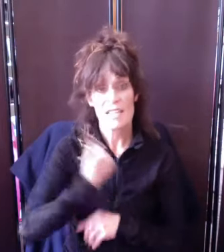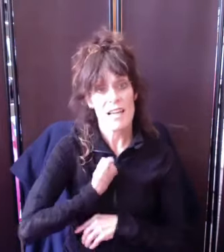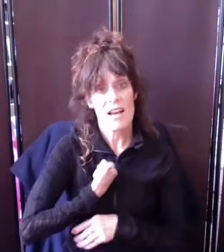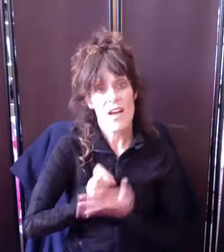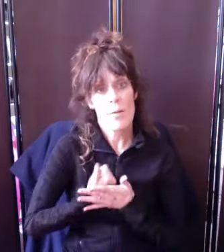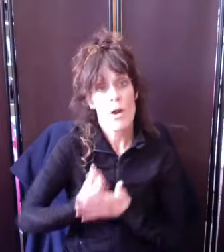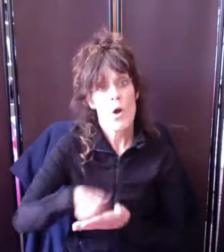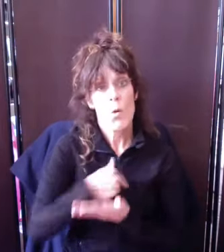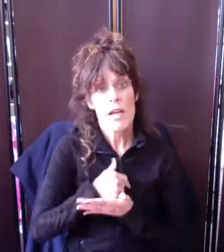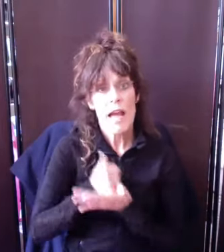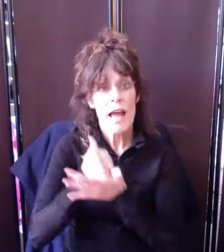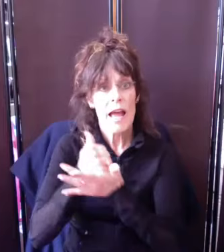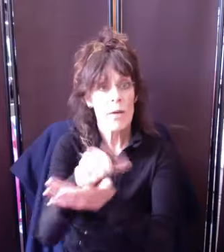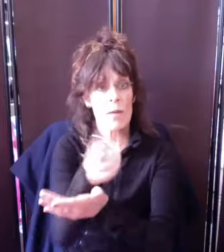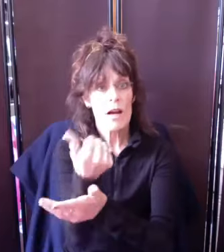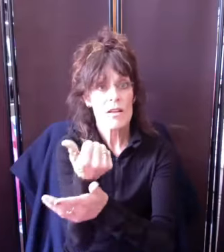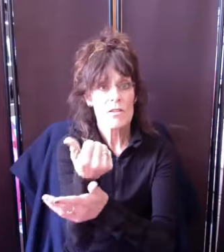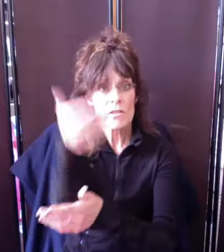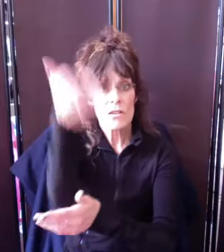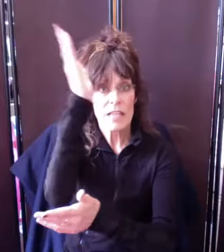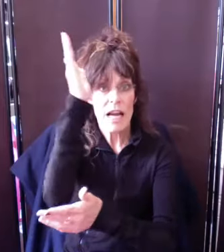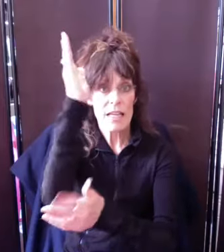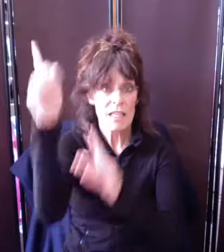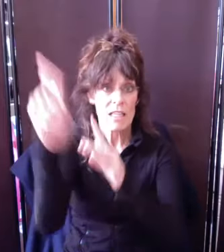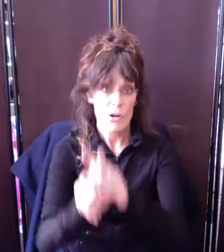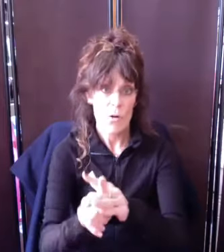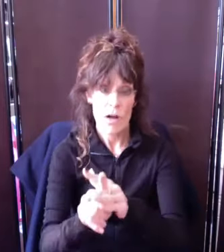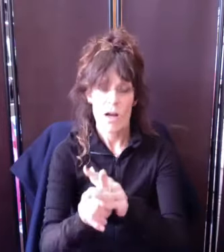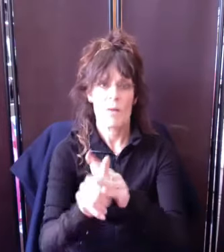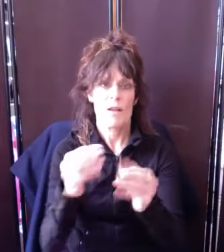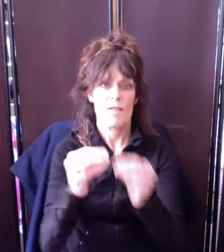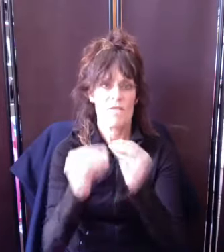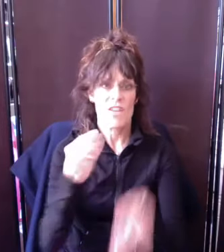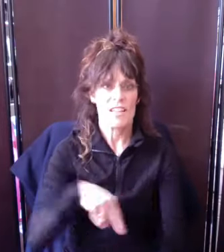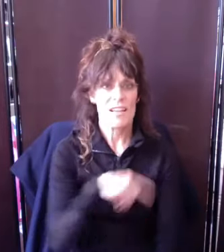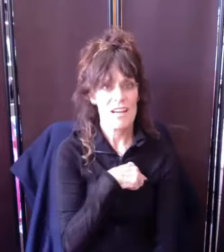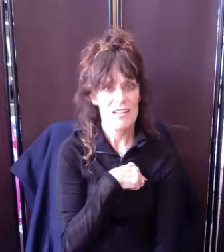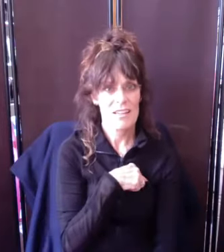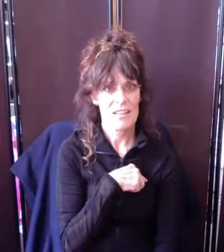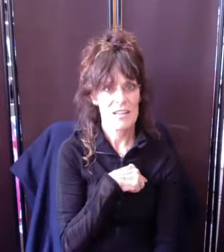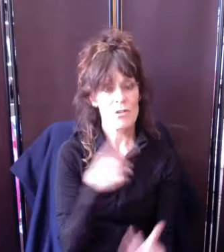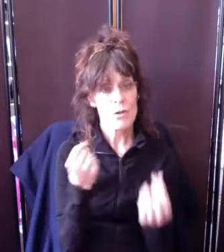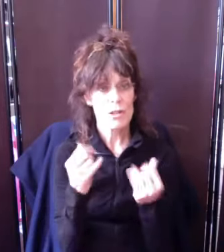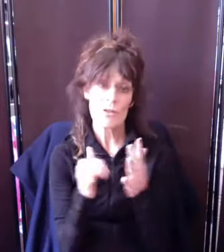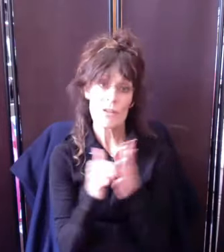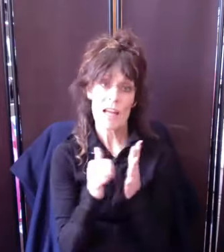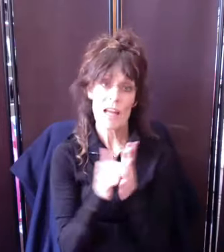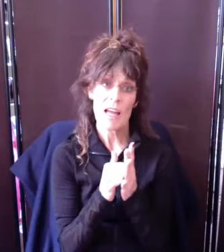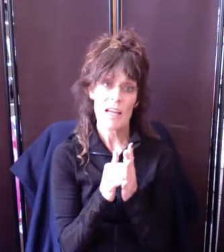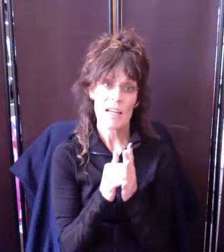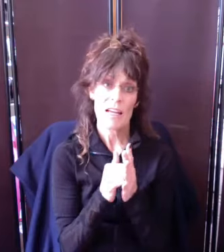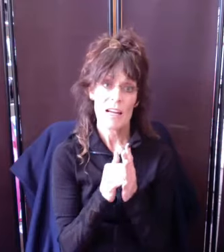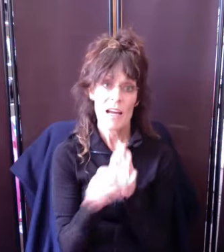out of God's way so he can fix us program. So I start doing that. And eventually I do find my people in New York,